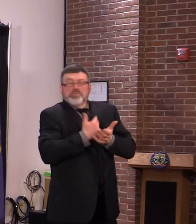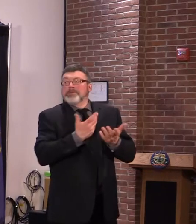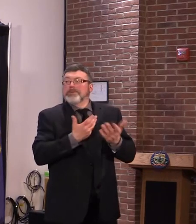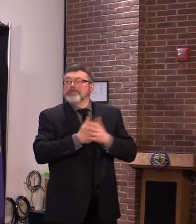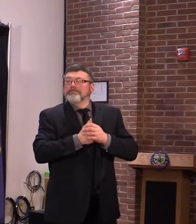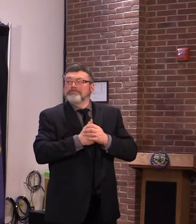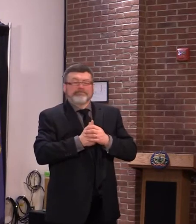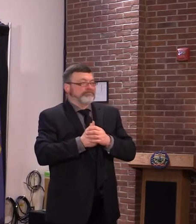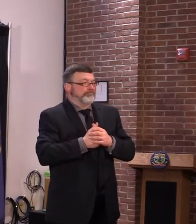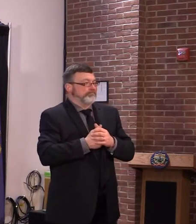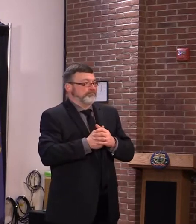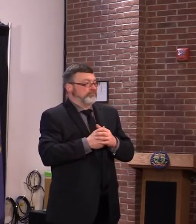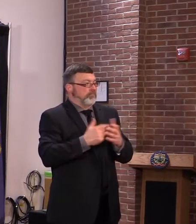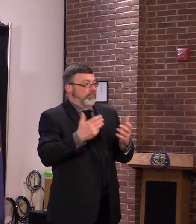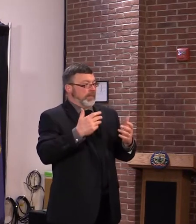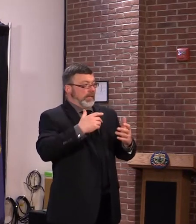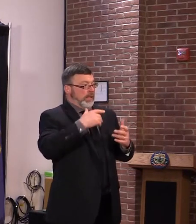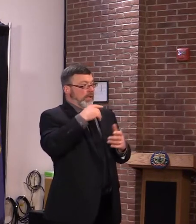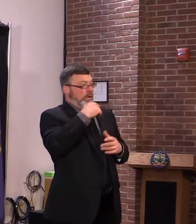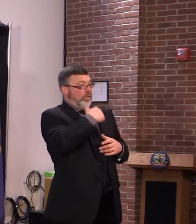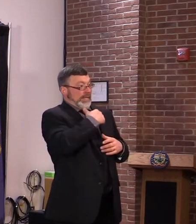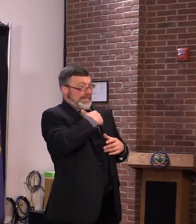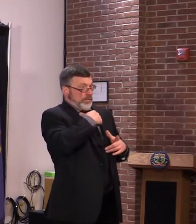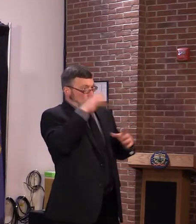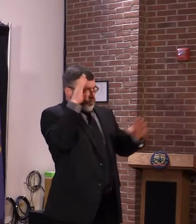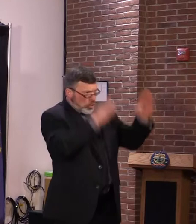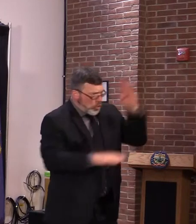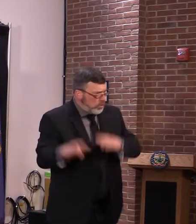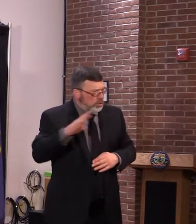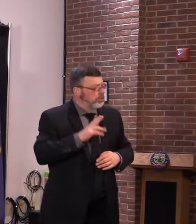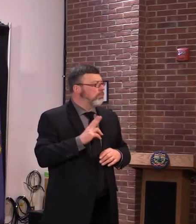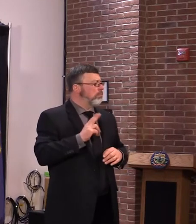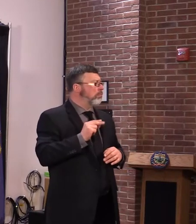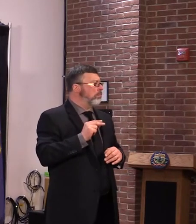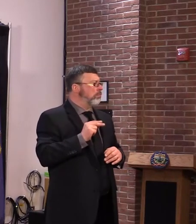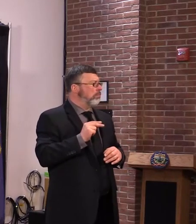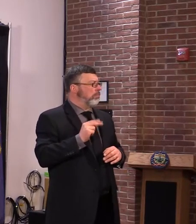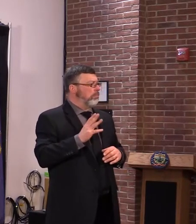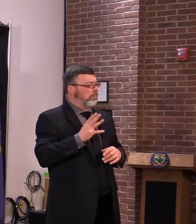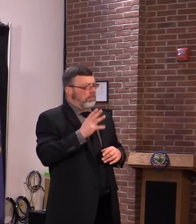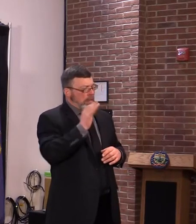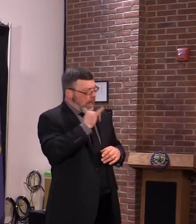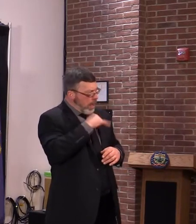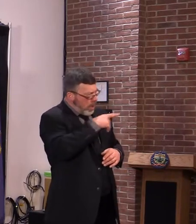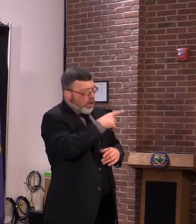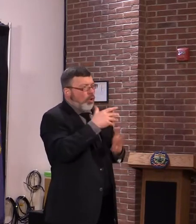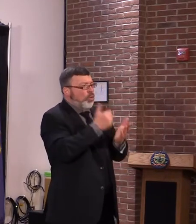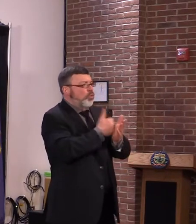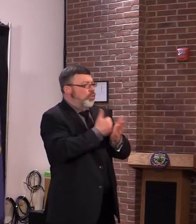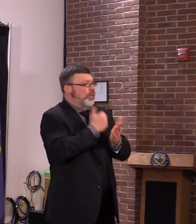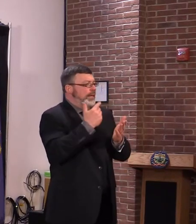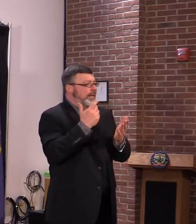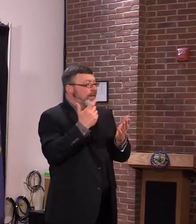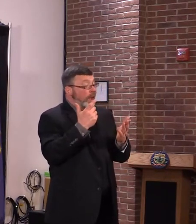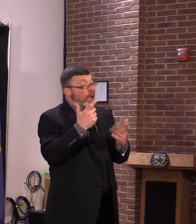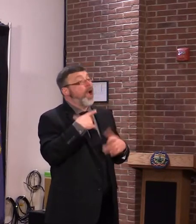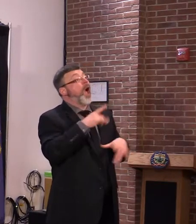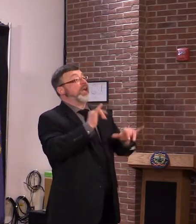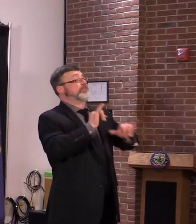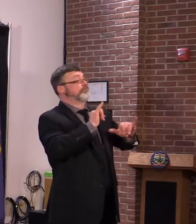not being listed as a variant of concern. I'm not even sure if it's graduated to the variant of interest level at this point in